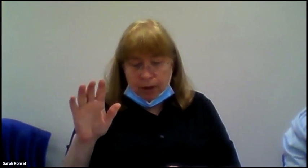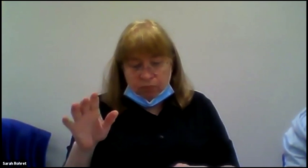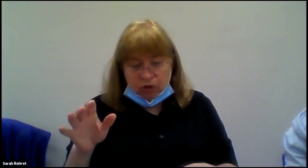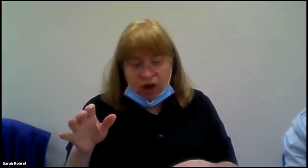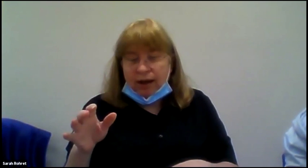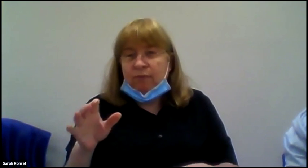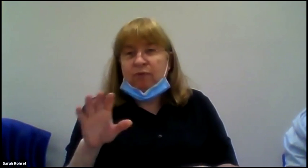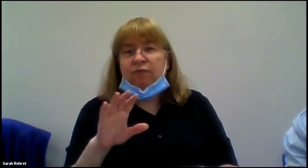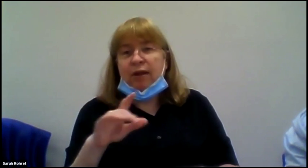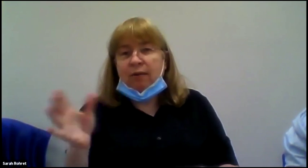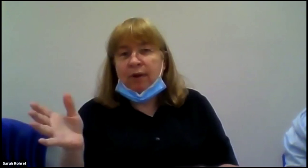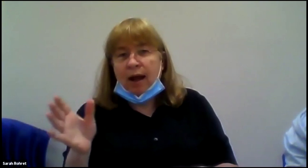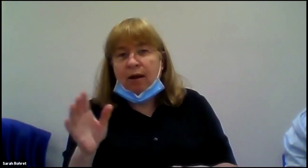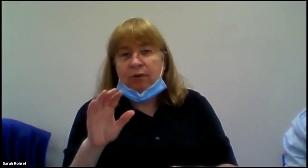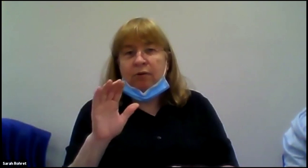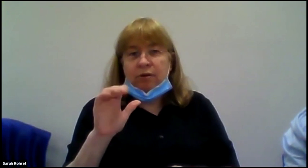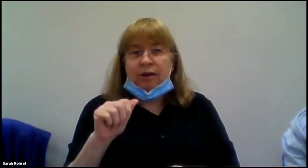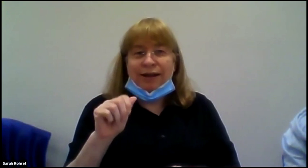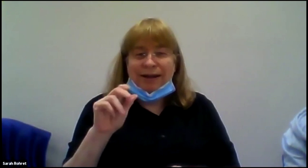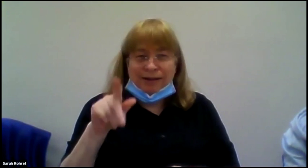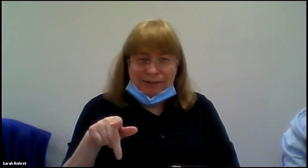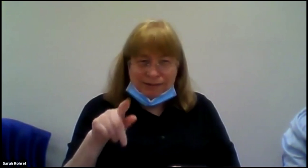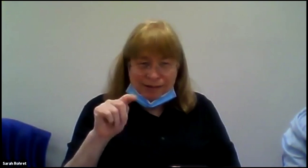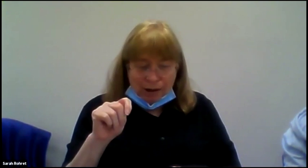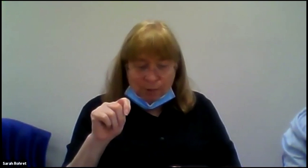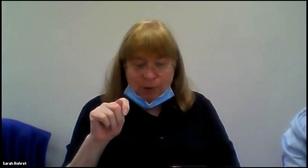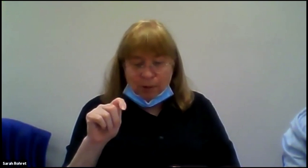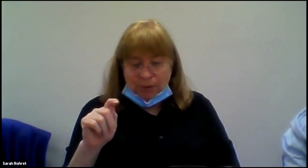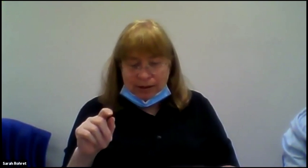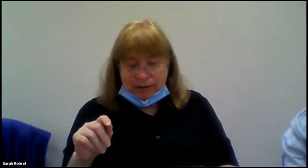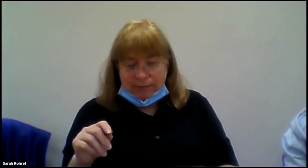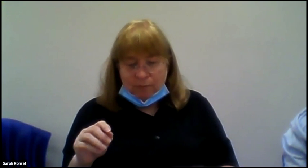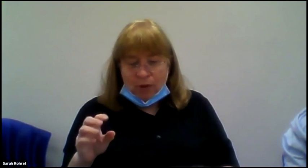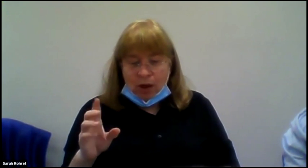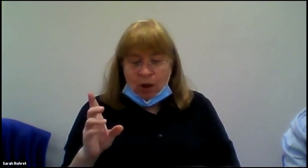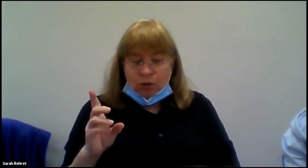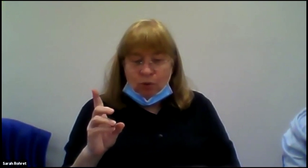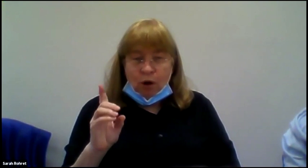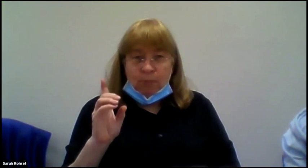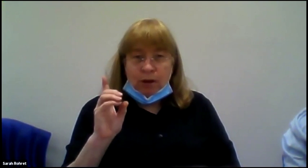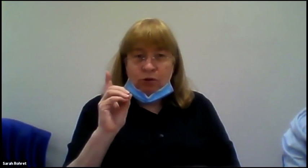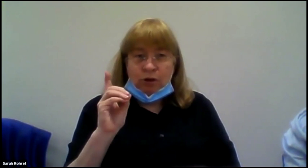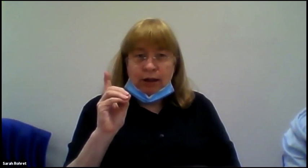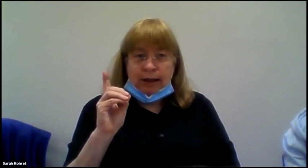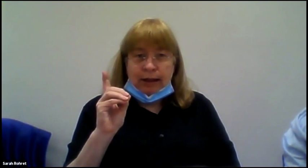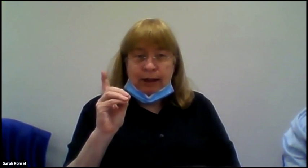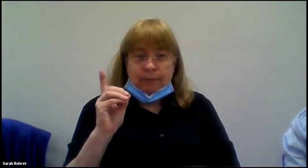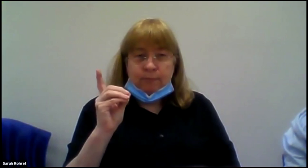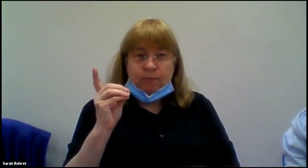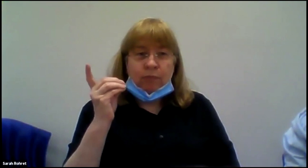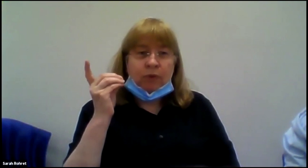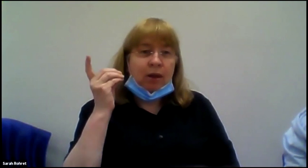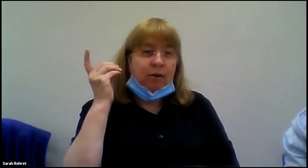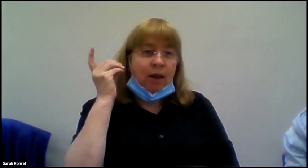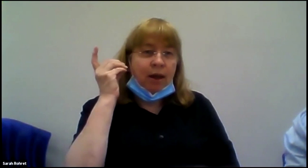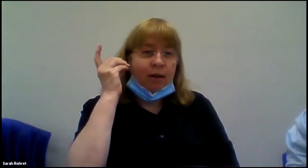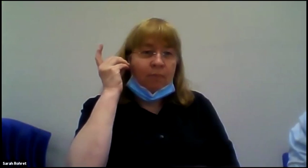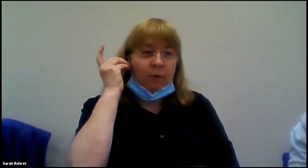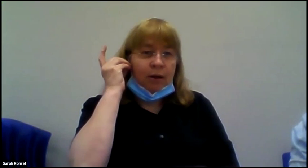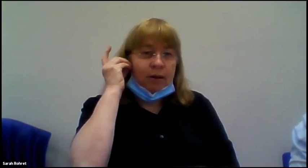You can't even sound that out. So just apartment. Dorm is your D. And you take it and put it into